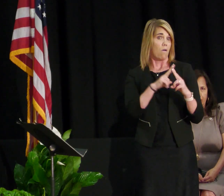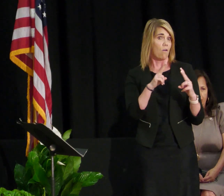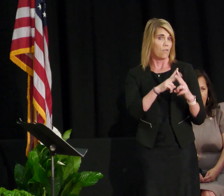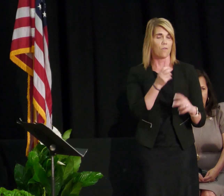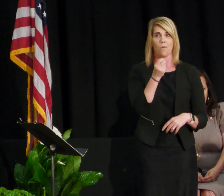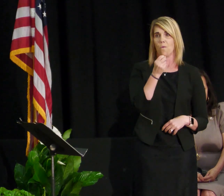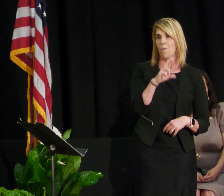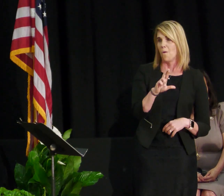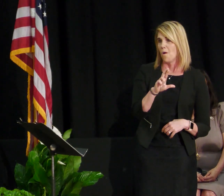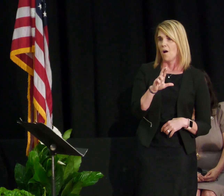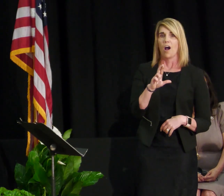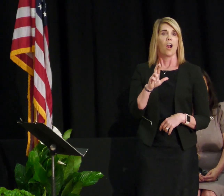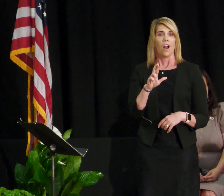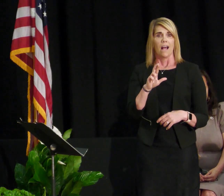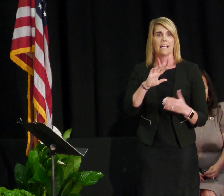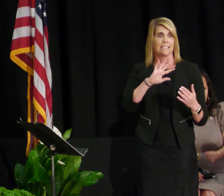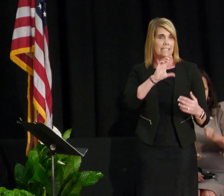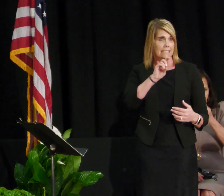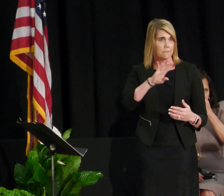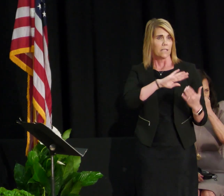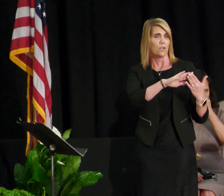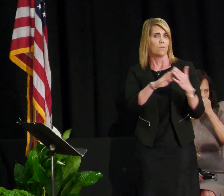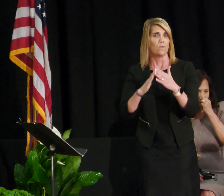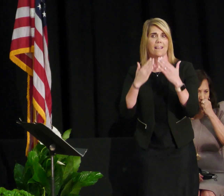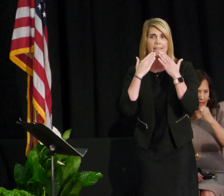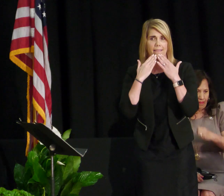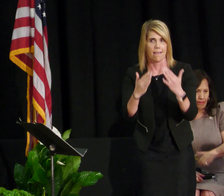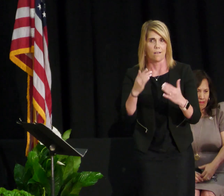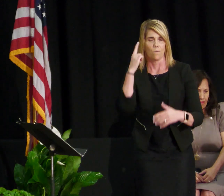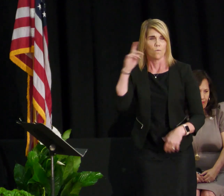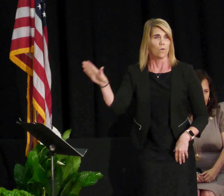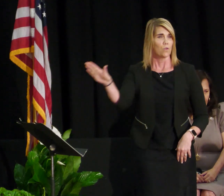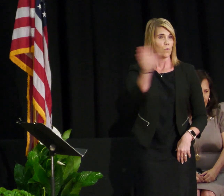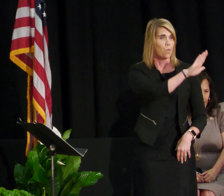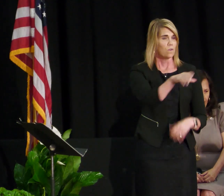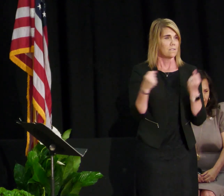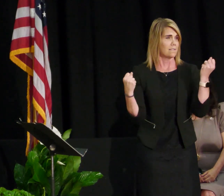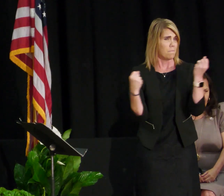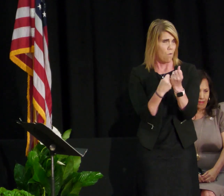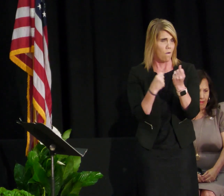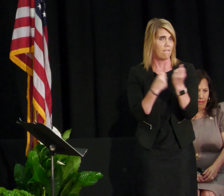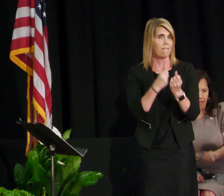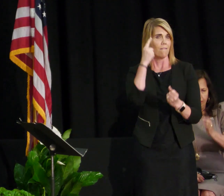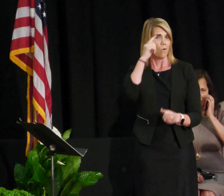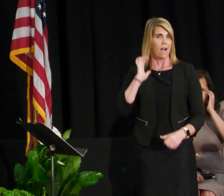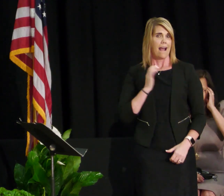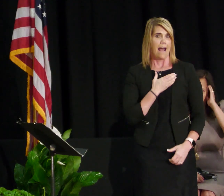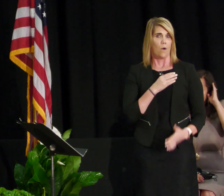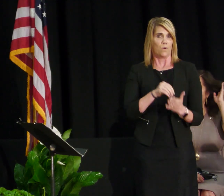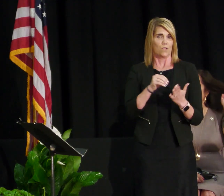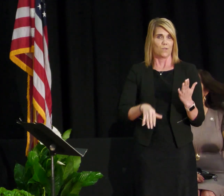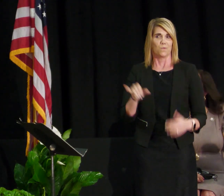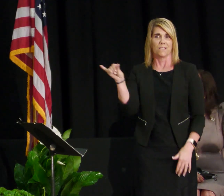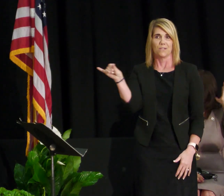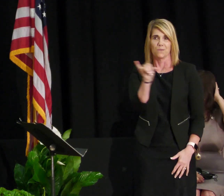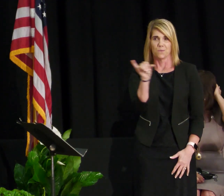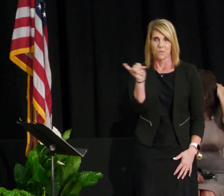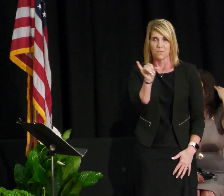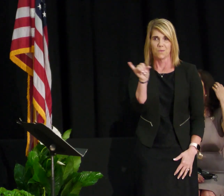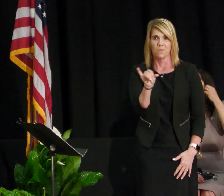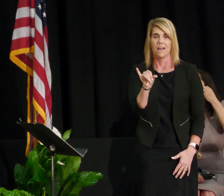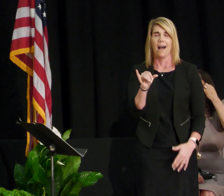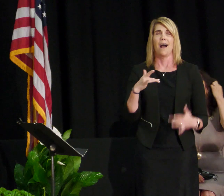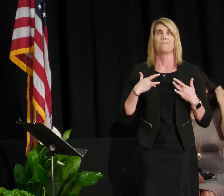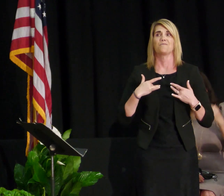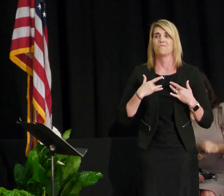Or business partners. Or CSDB community. Thank you for all the support that you have given to